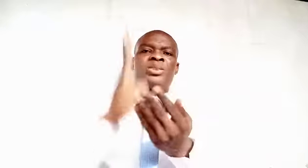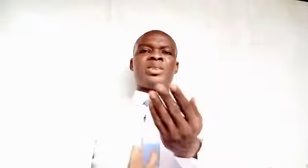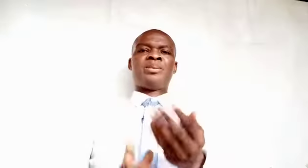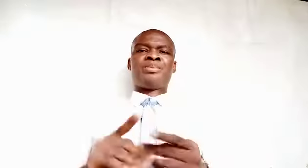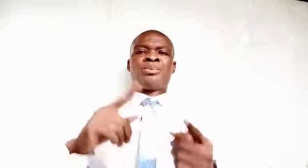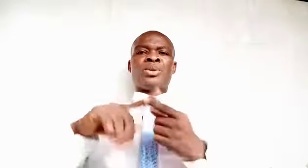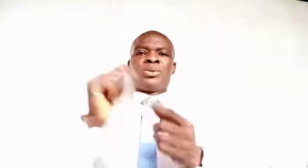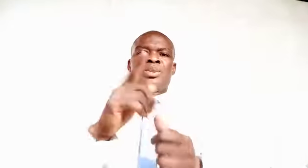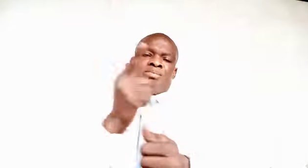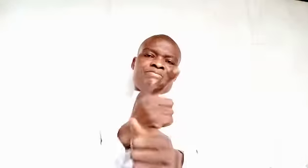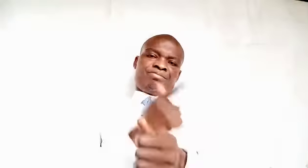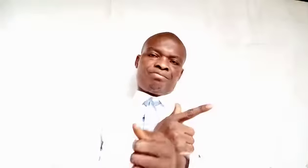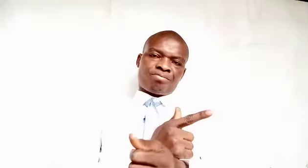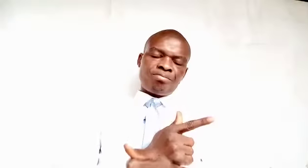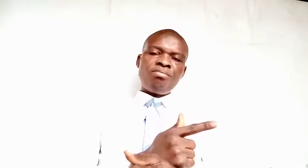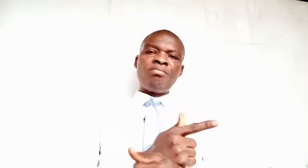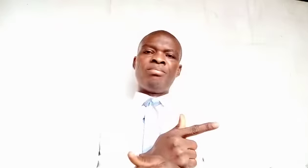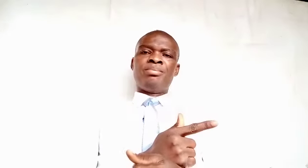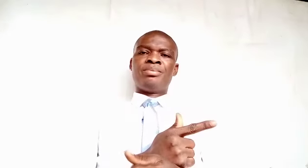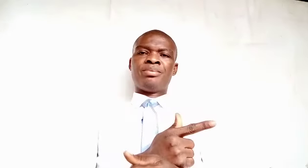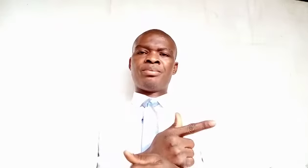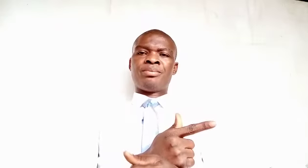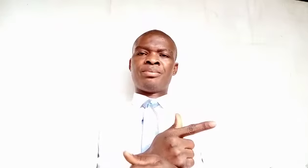to the last lap of the lesson,